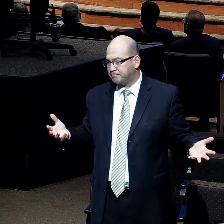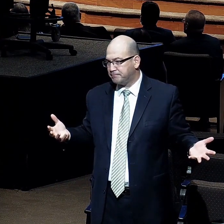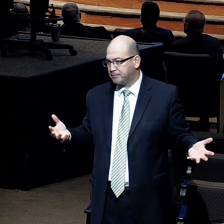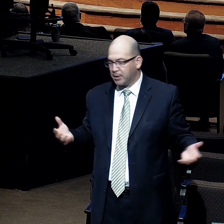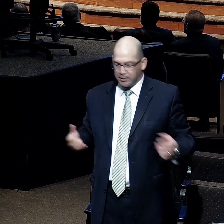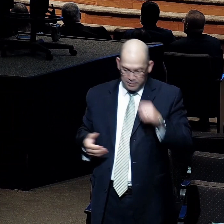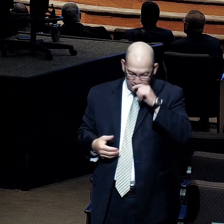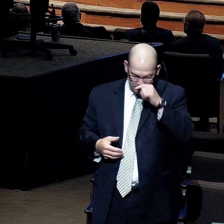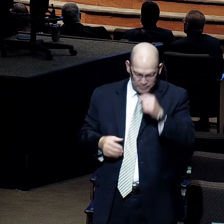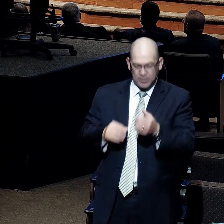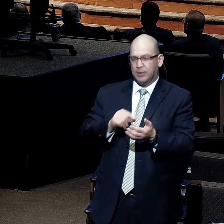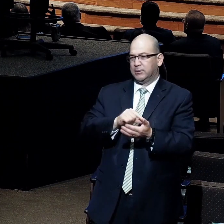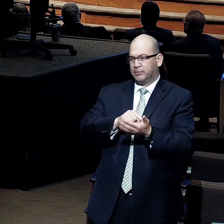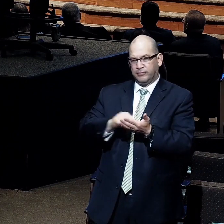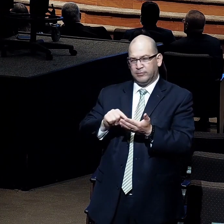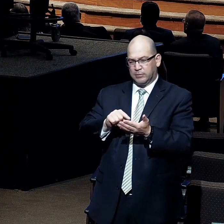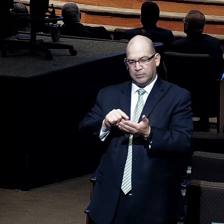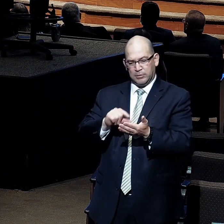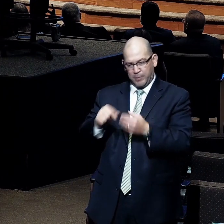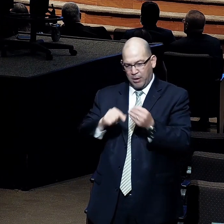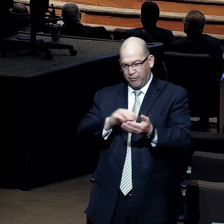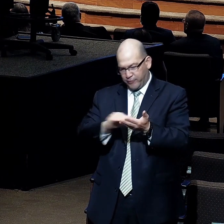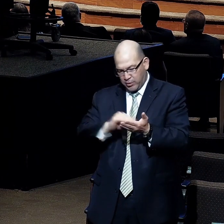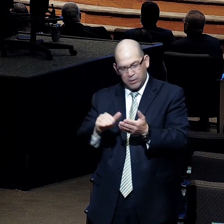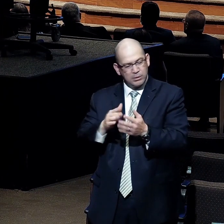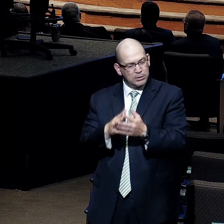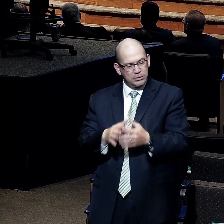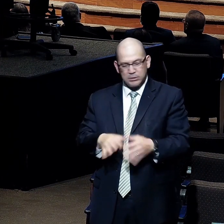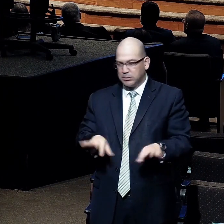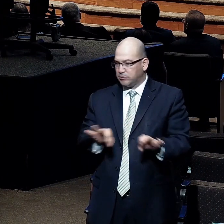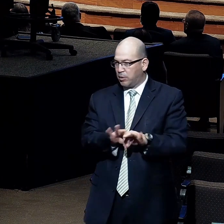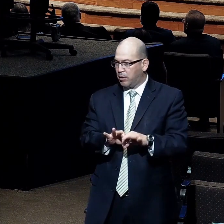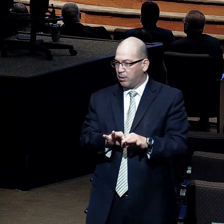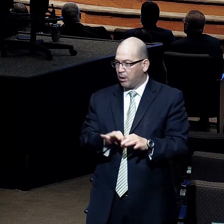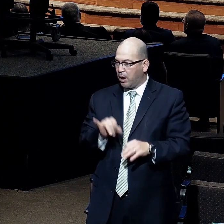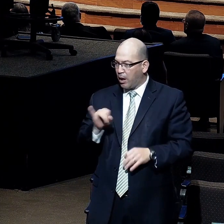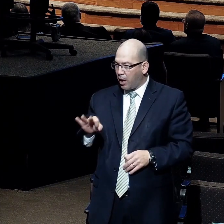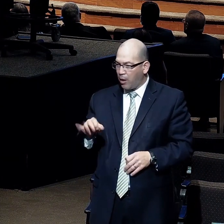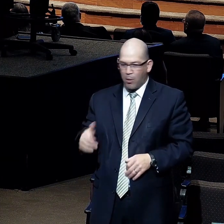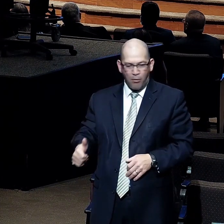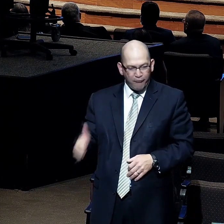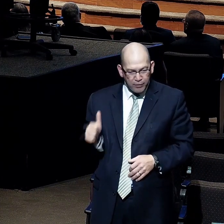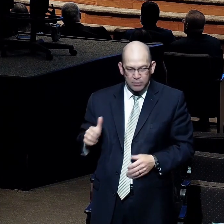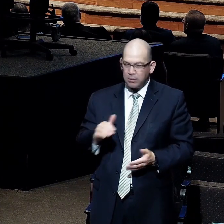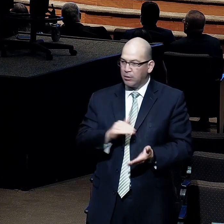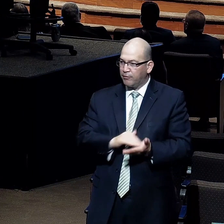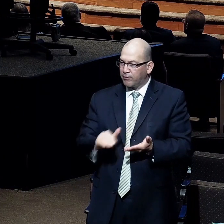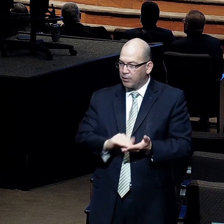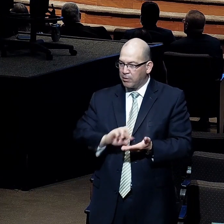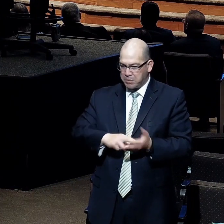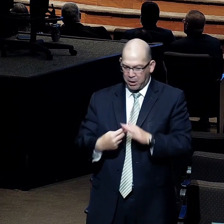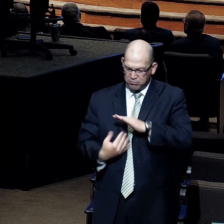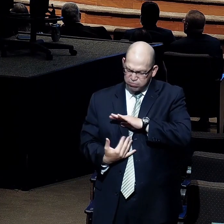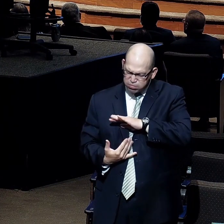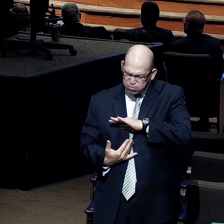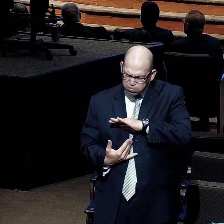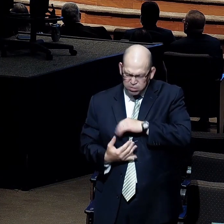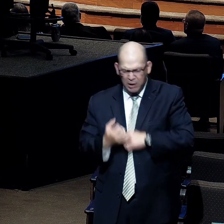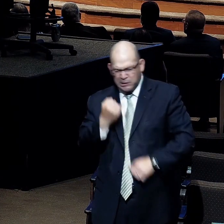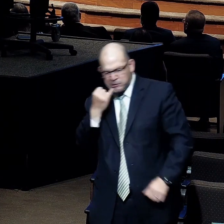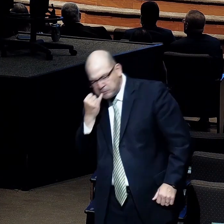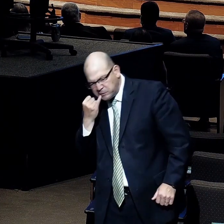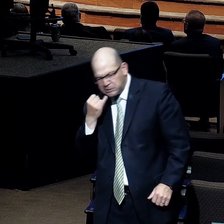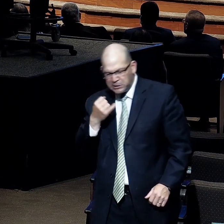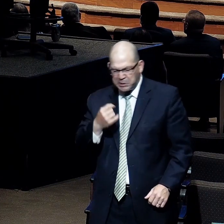very true. Unforgiveness is choosing to stay trapped in a jail cell of bitterness, serving time for someone else's